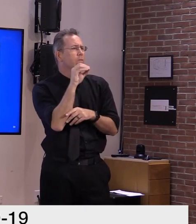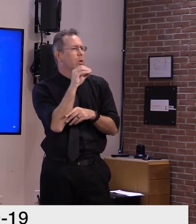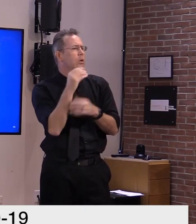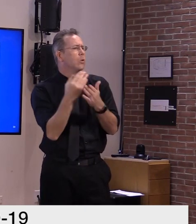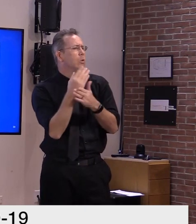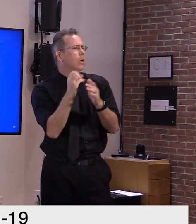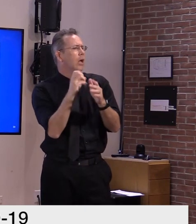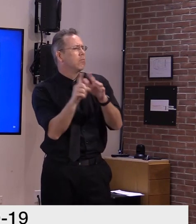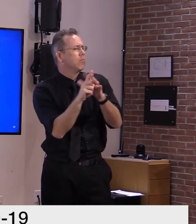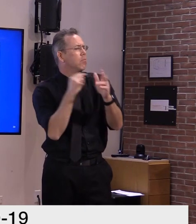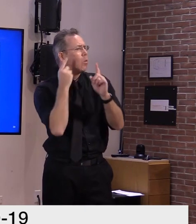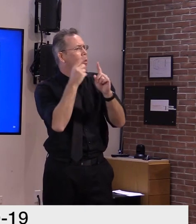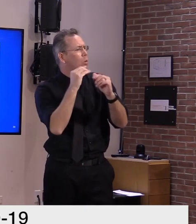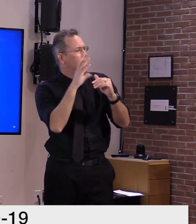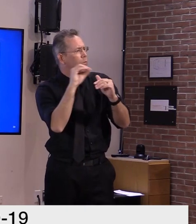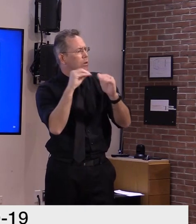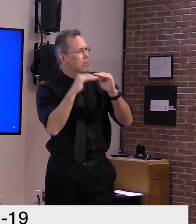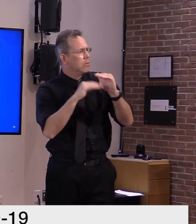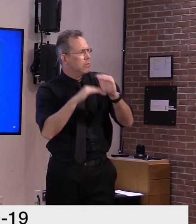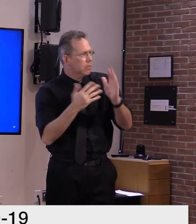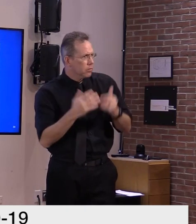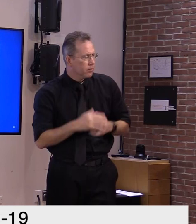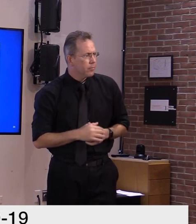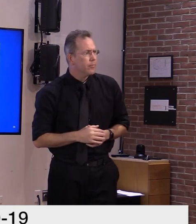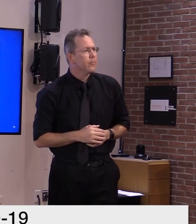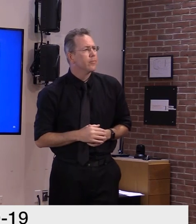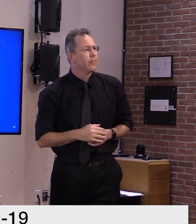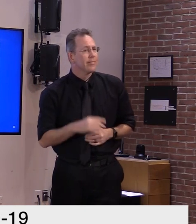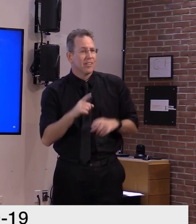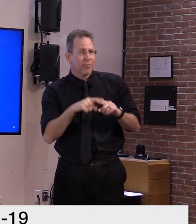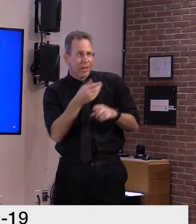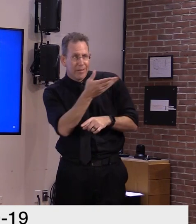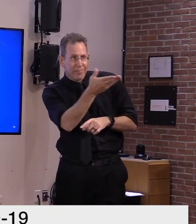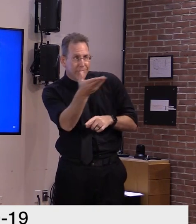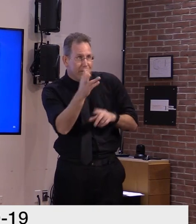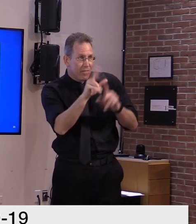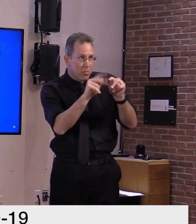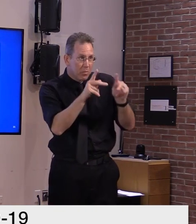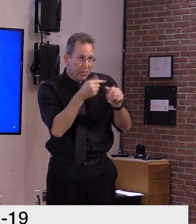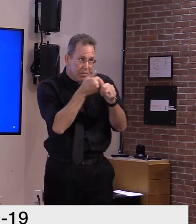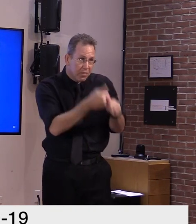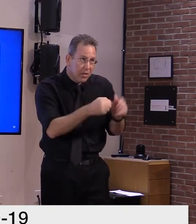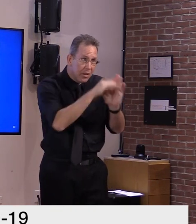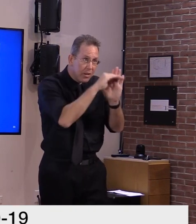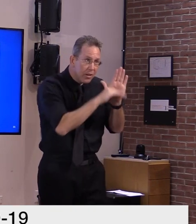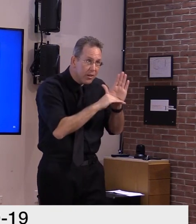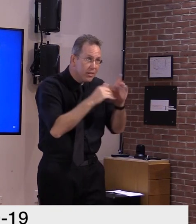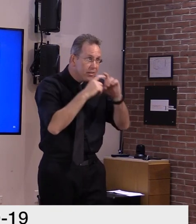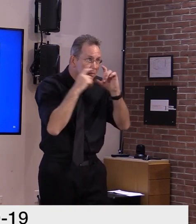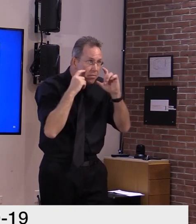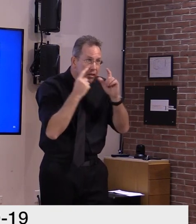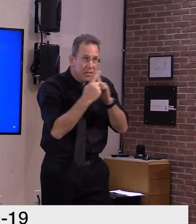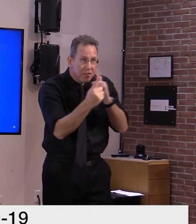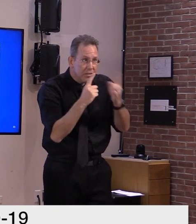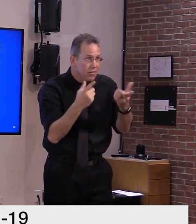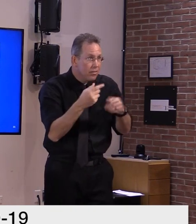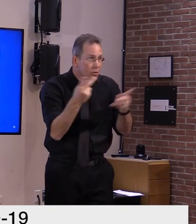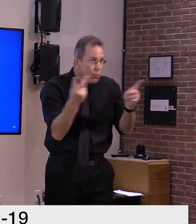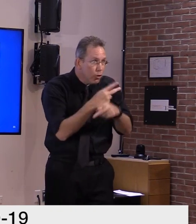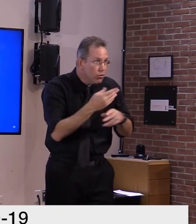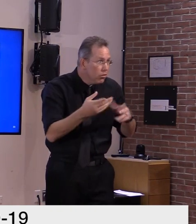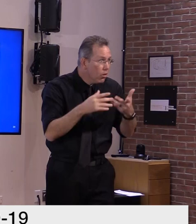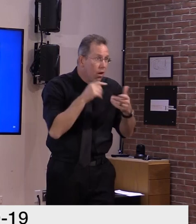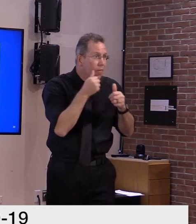change based on Vermonters' behavior, both for the good and for the worse. So we certainly want Vermonters to continue all the good public